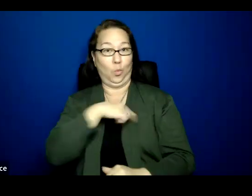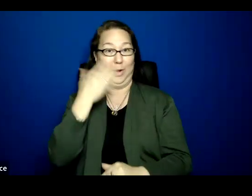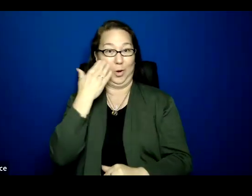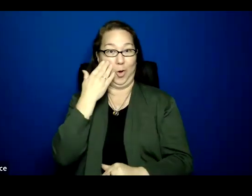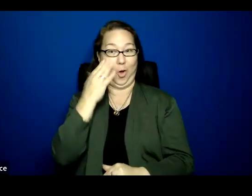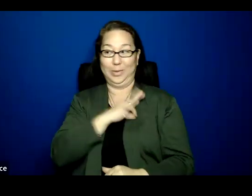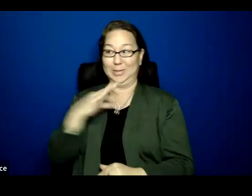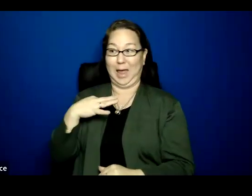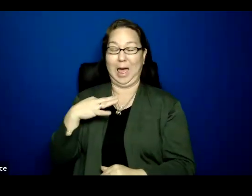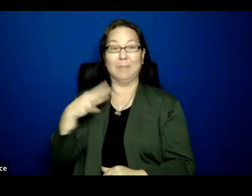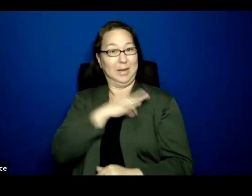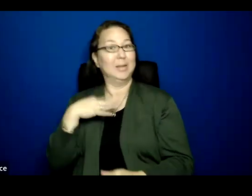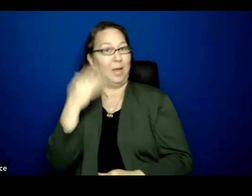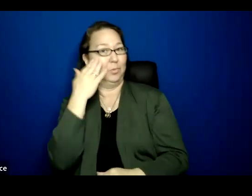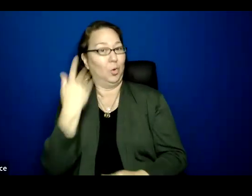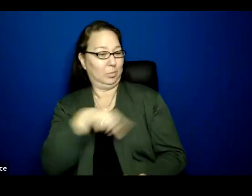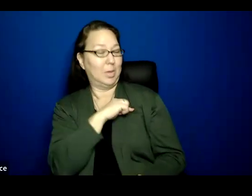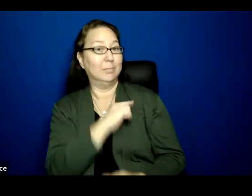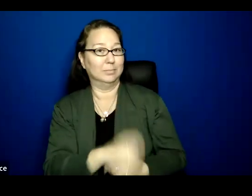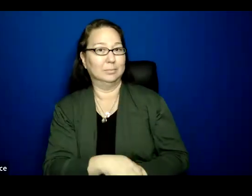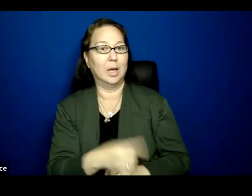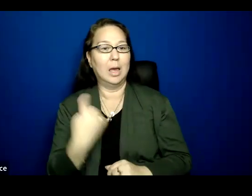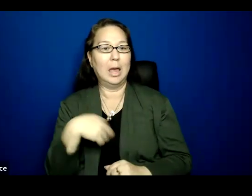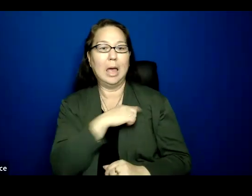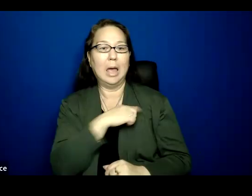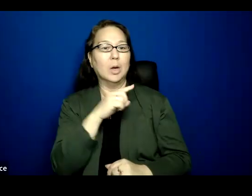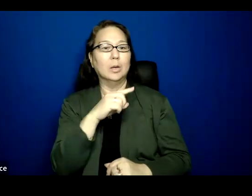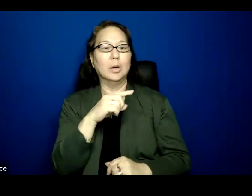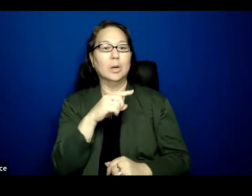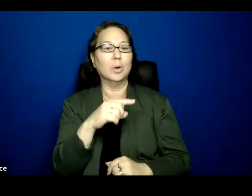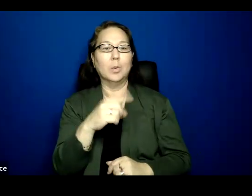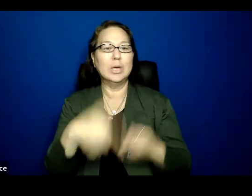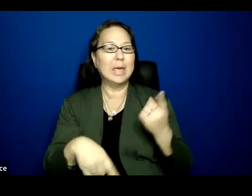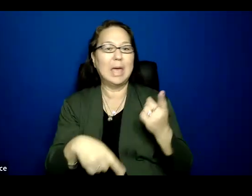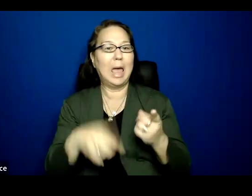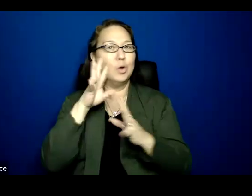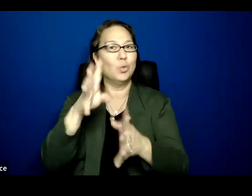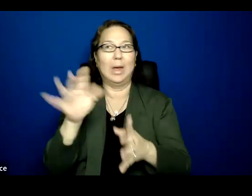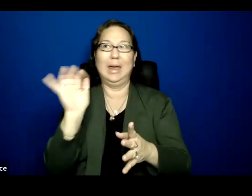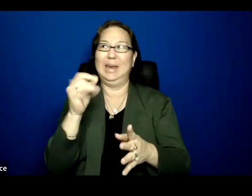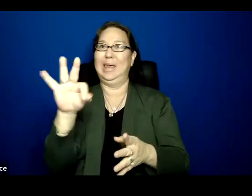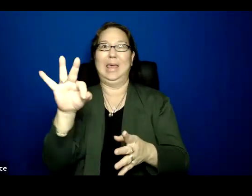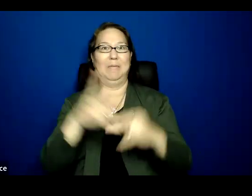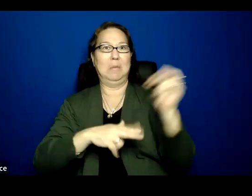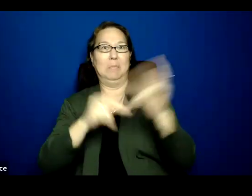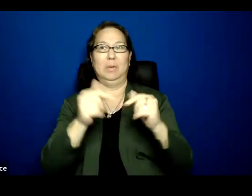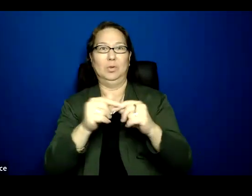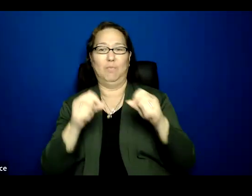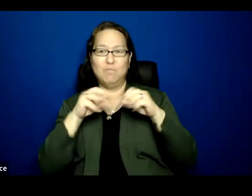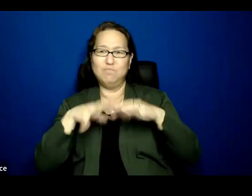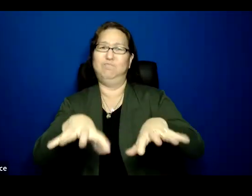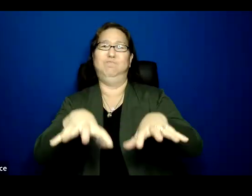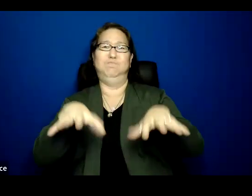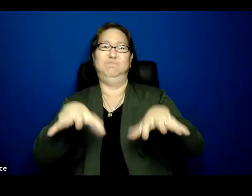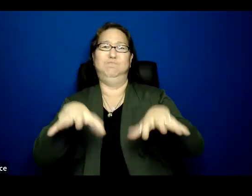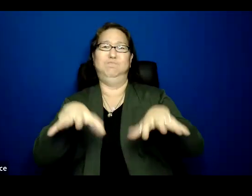have bonds that we cannot recreate in a crowded building. It feels like a place you want to be, a place to better yourself and